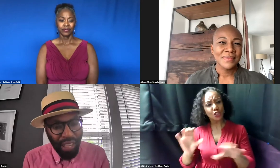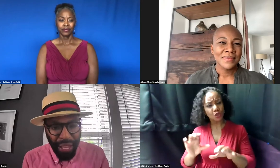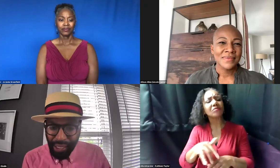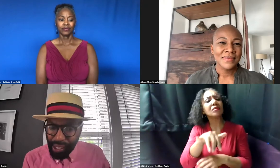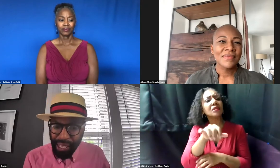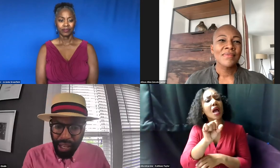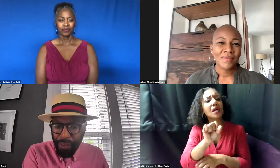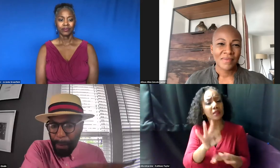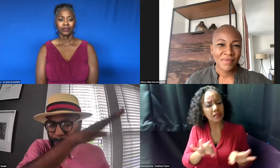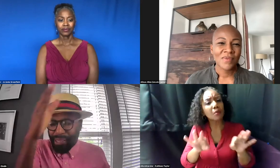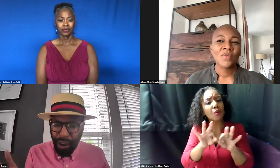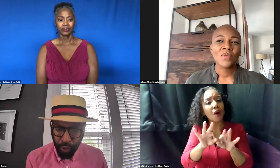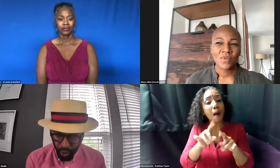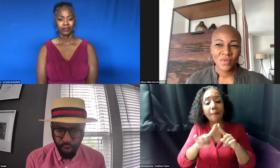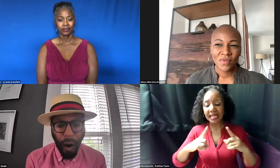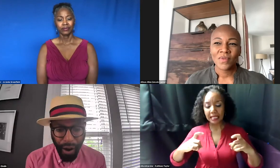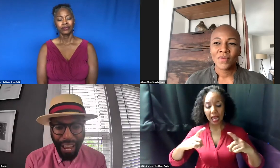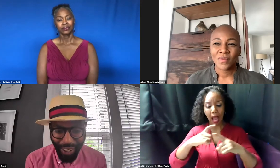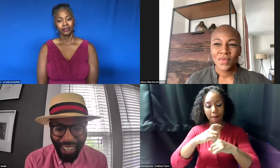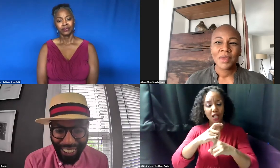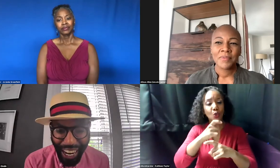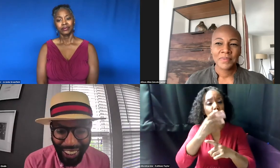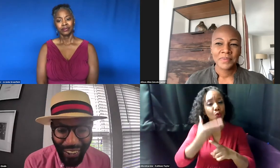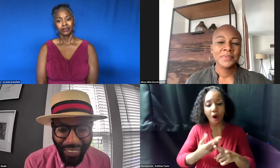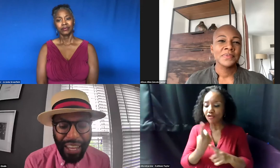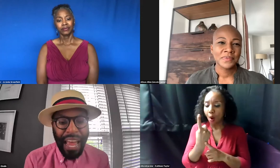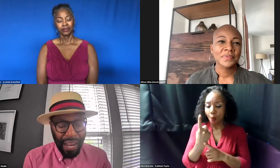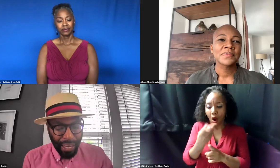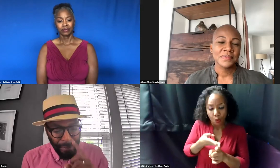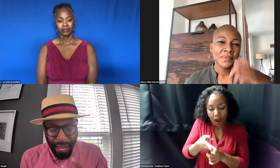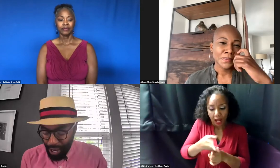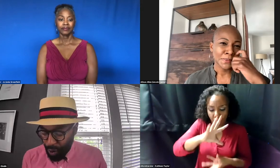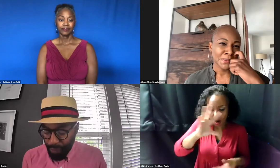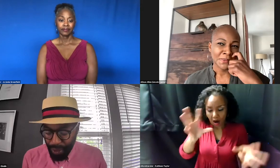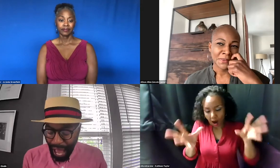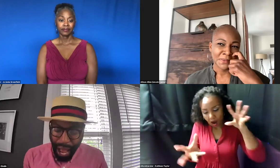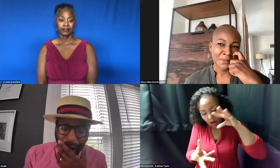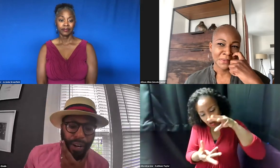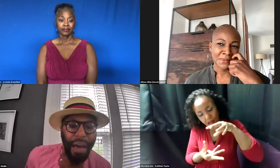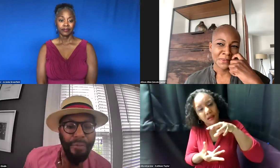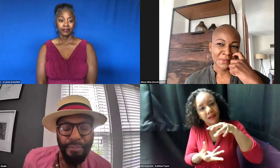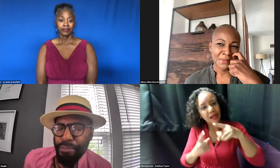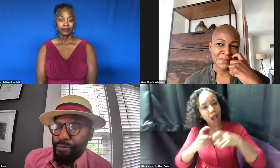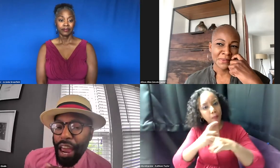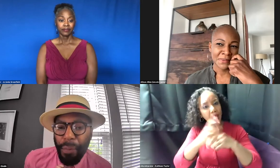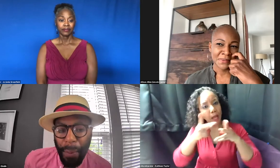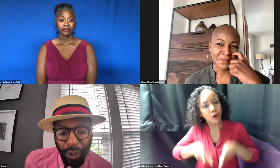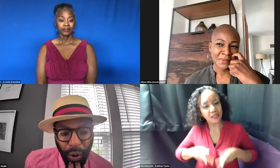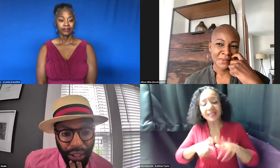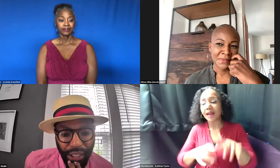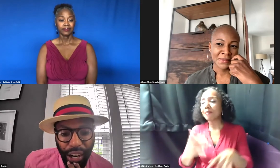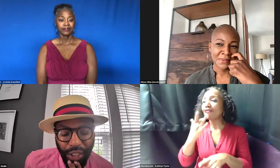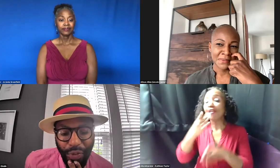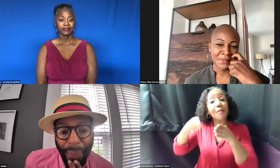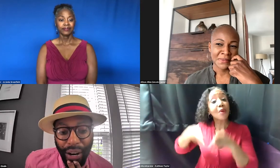are such a thin slice of the complexity of who you are as an art educator, right? Like, you know, one of my favorite people in the